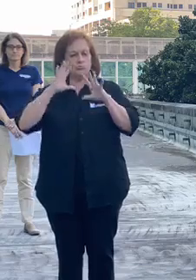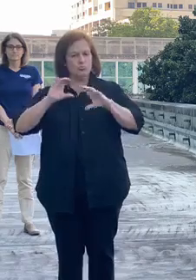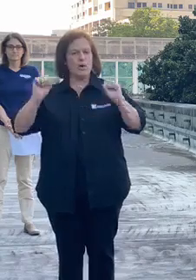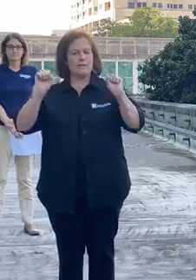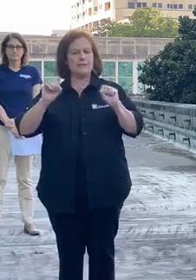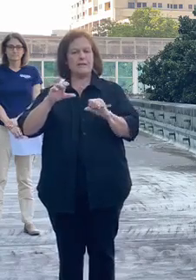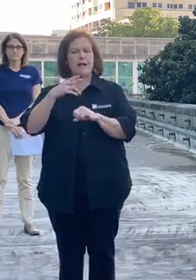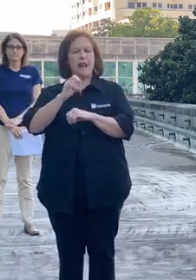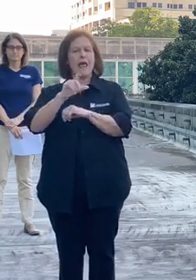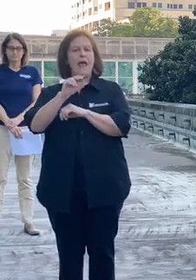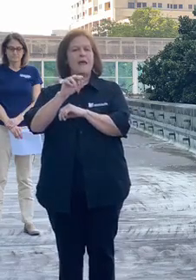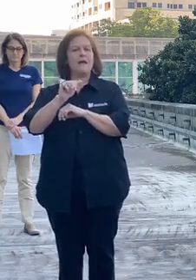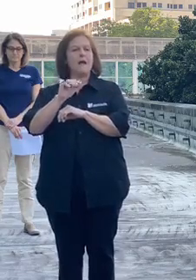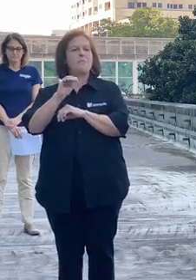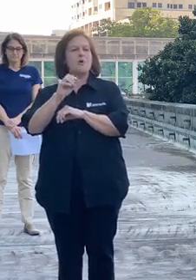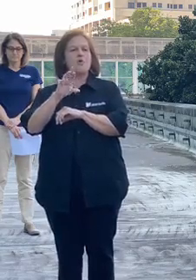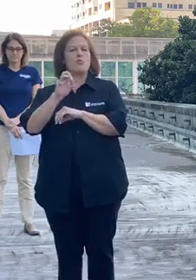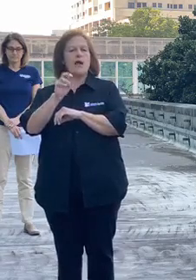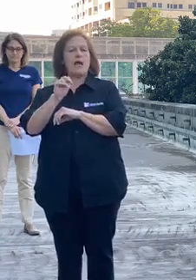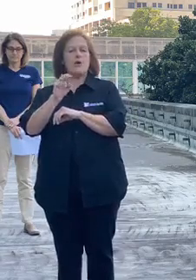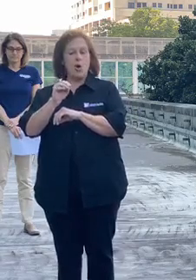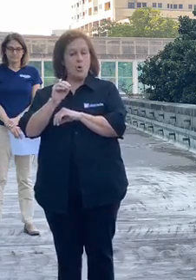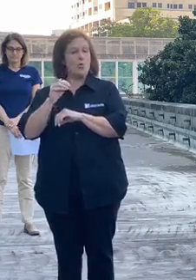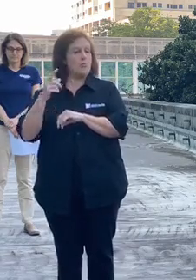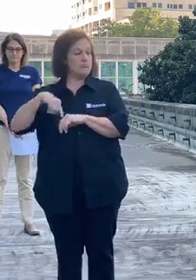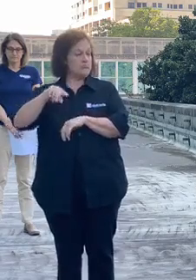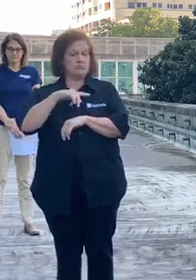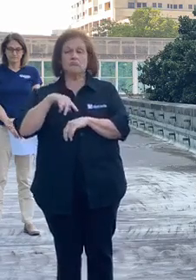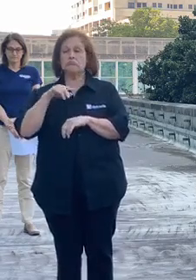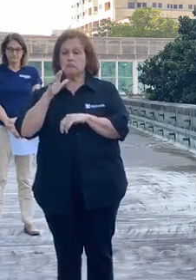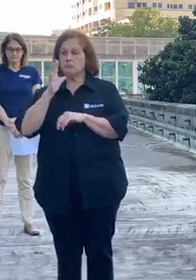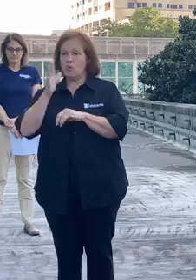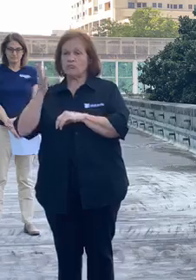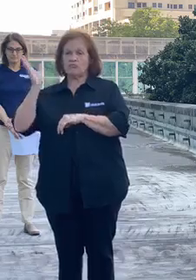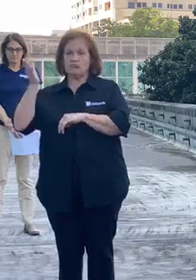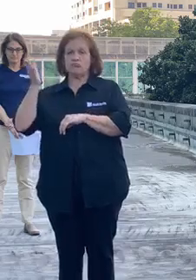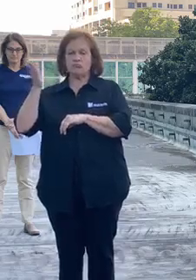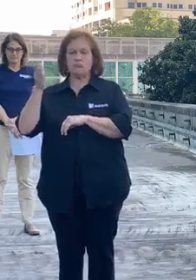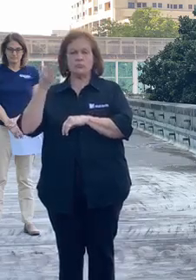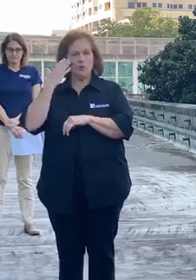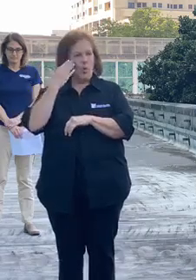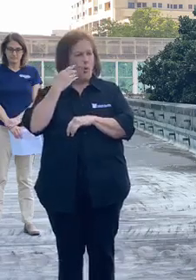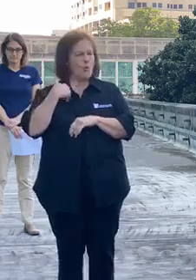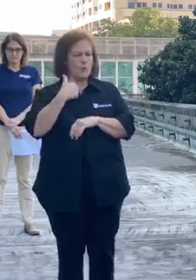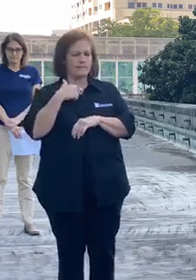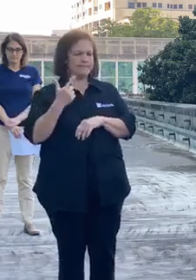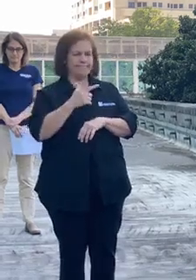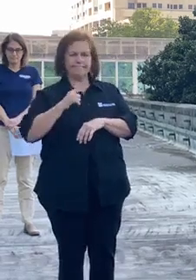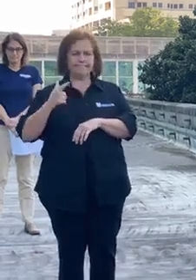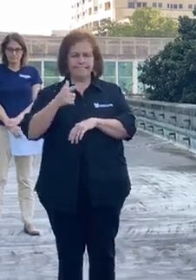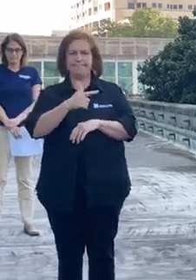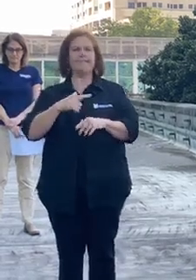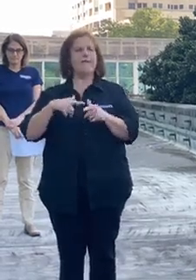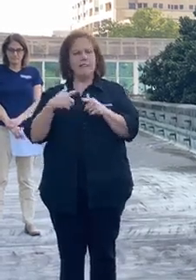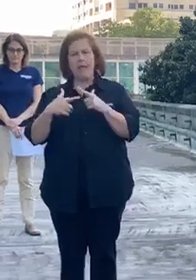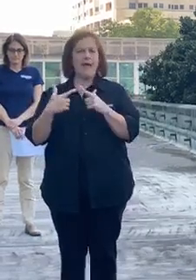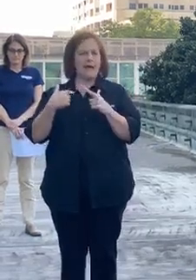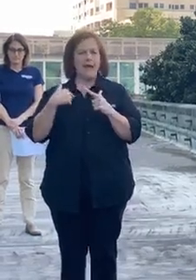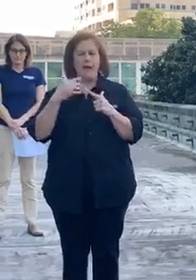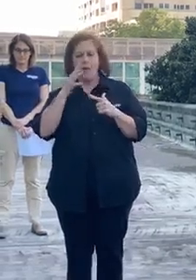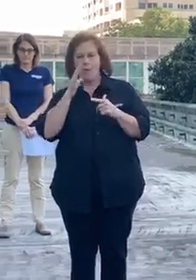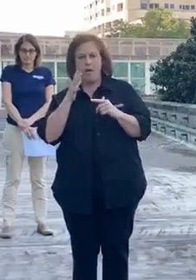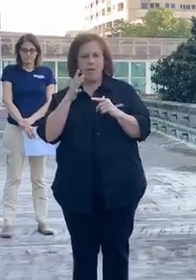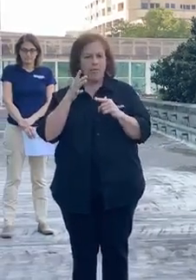President, Helena Moreno. You're going to hear from all of us throughout, and you know how we go keep it moving, and I'll come back and